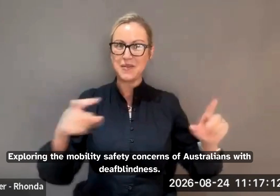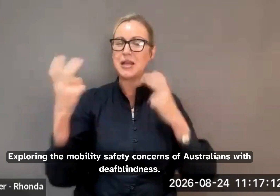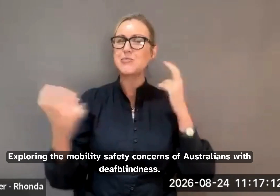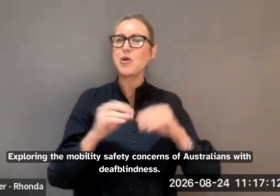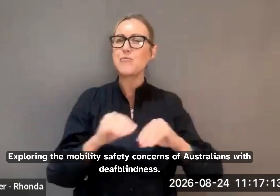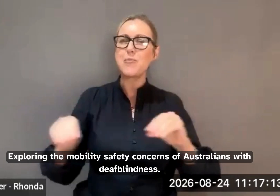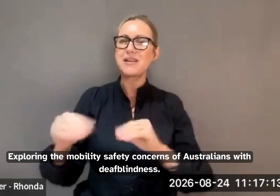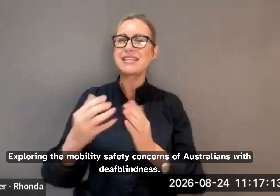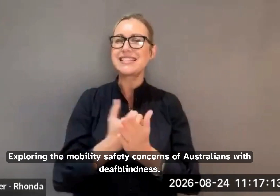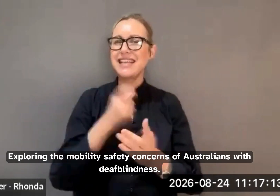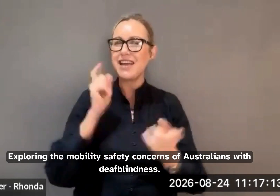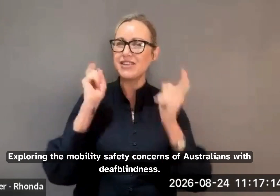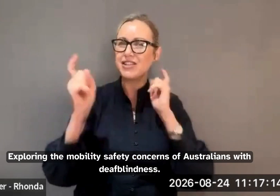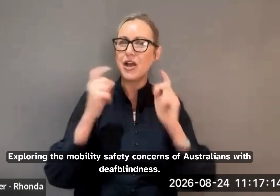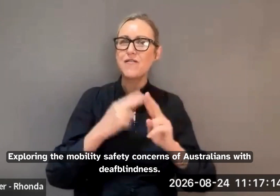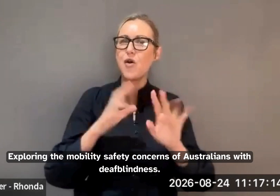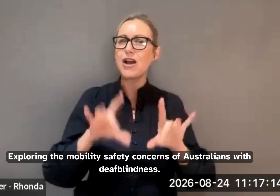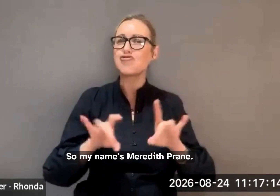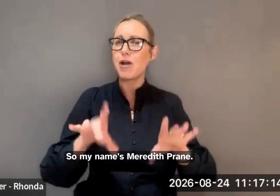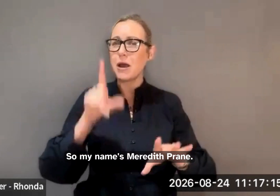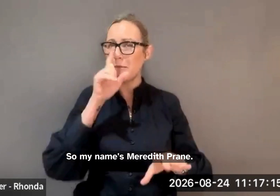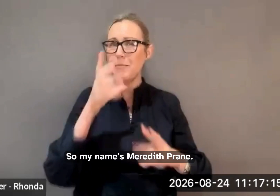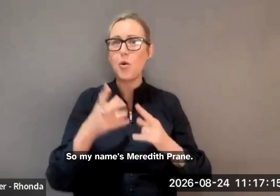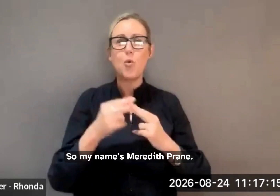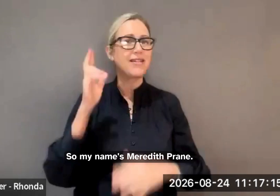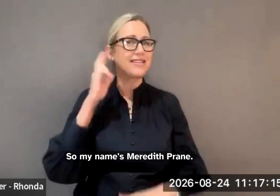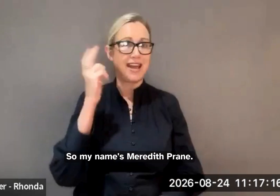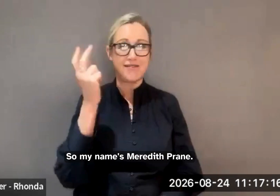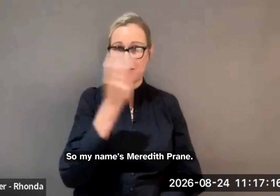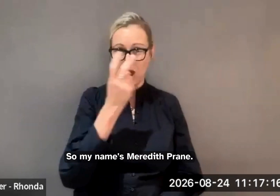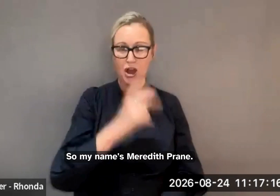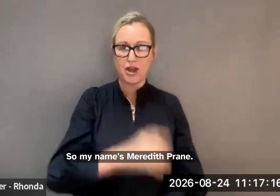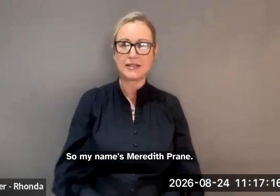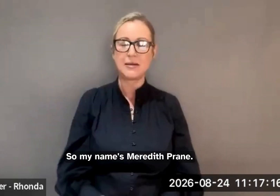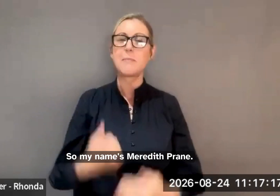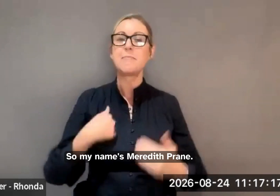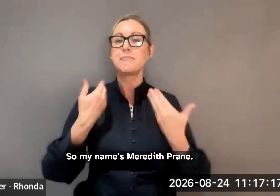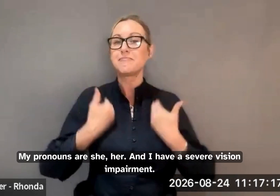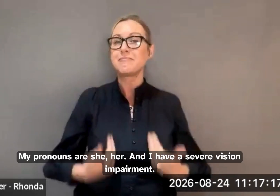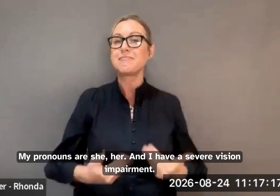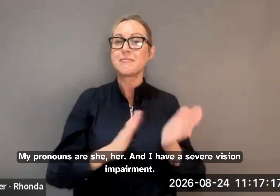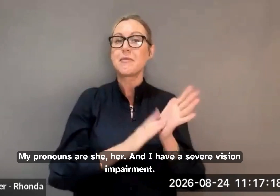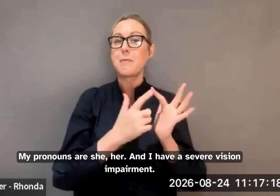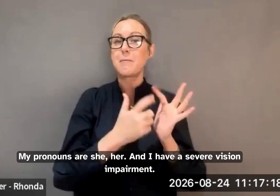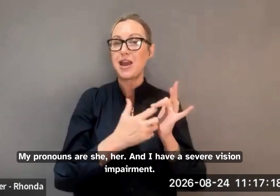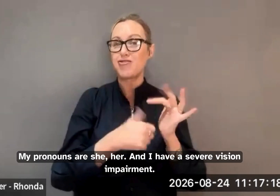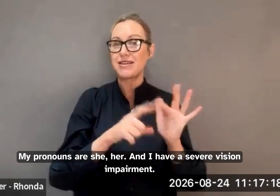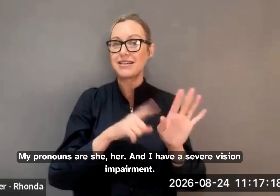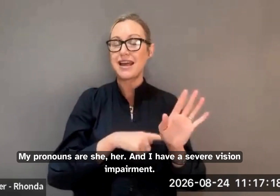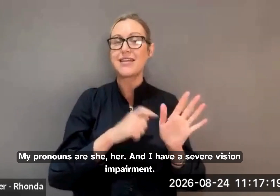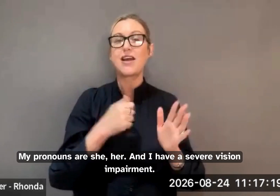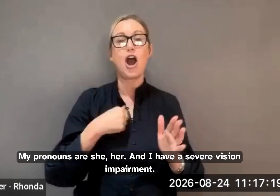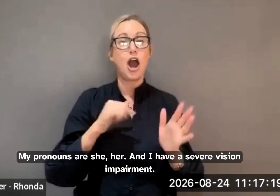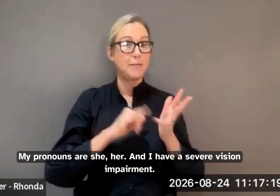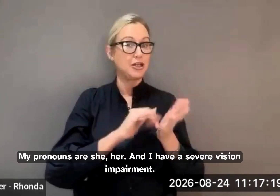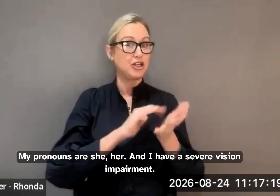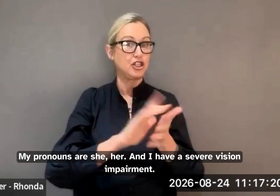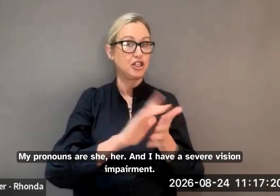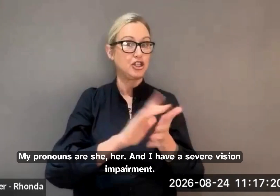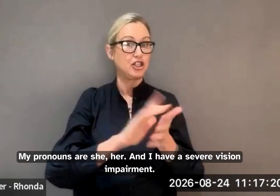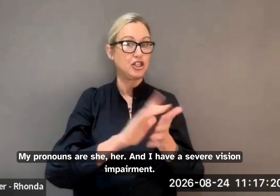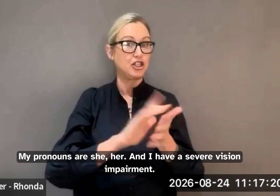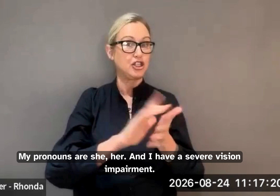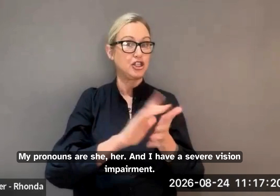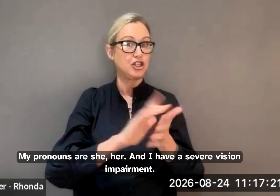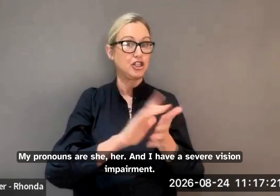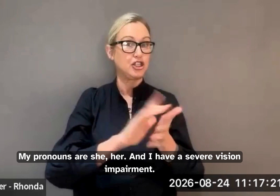safety concerns of Australians with deaf blindness. So my name's Meredith Prain. My pronouns are she, her, and I